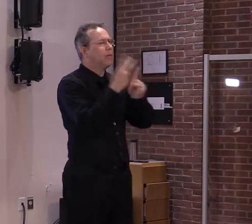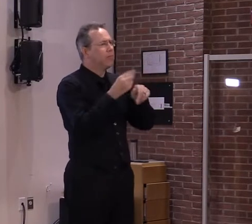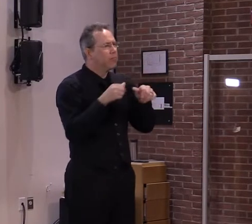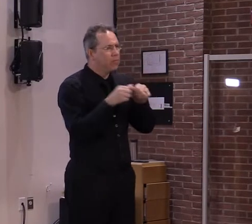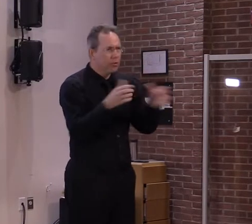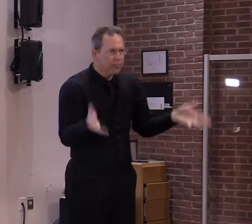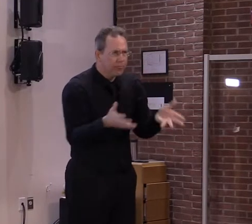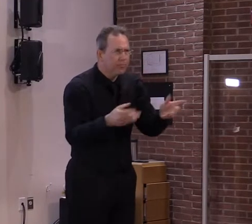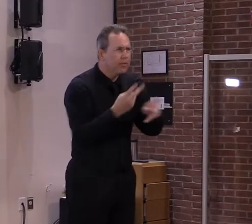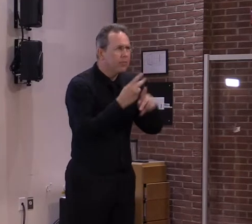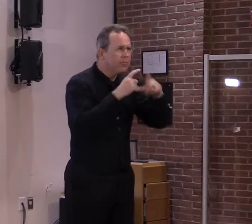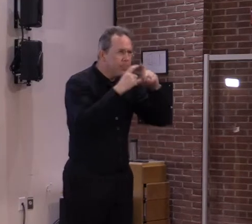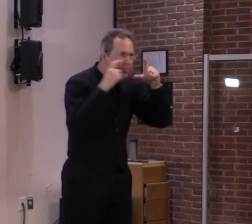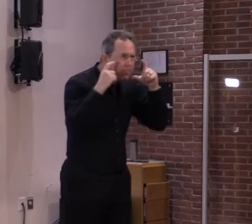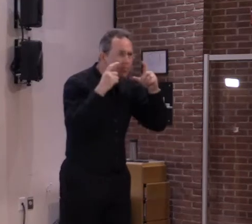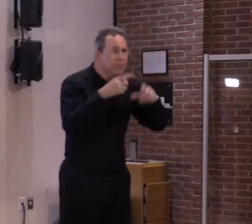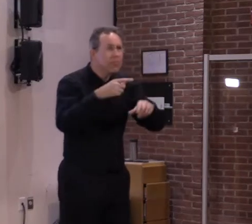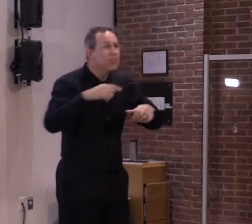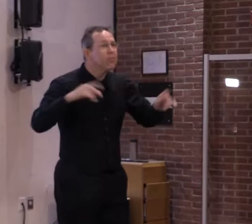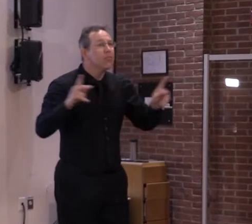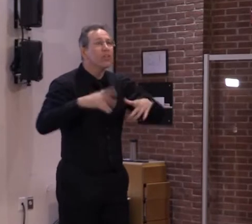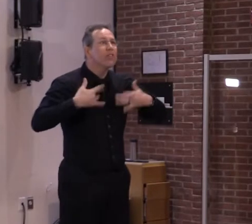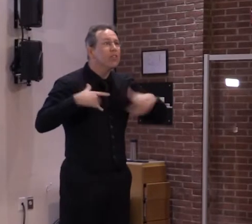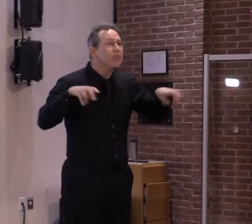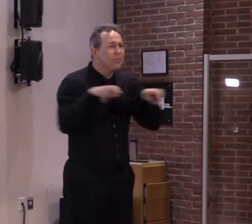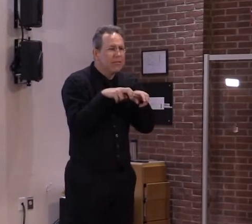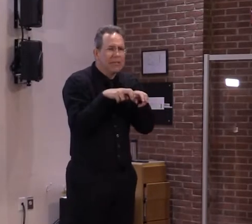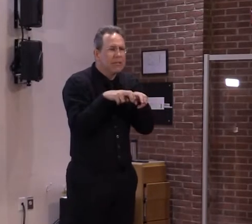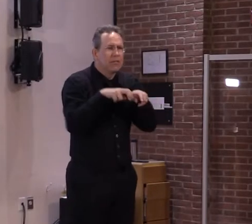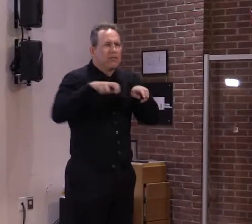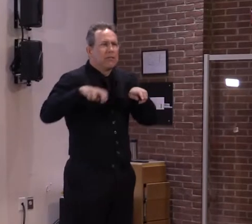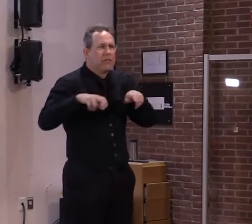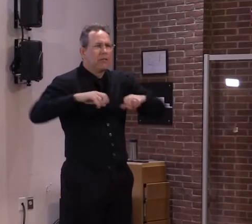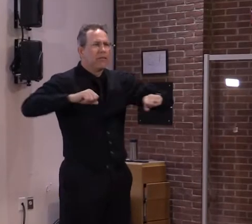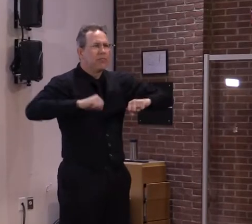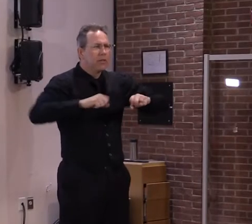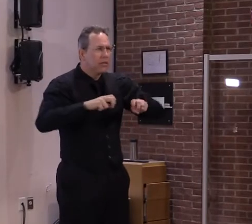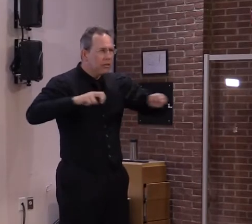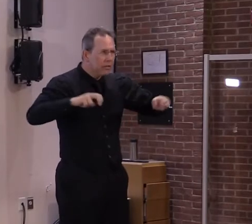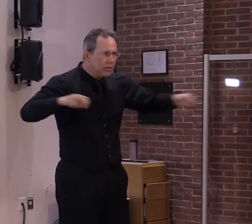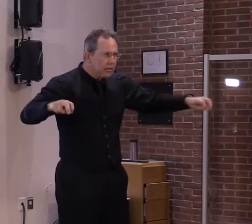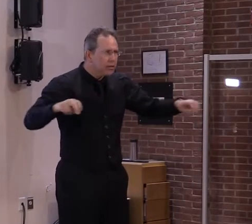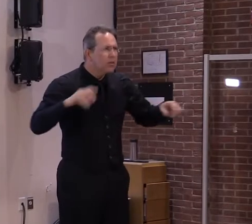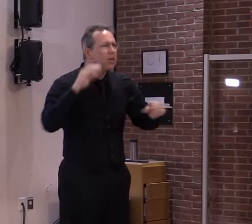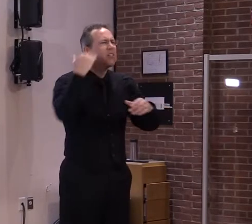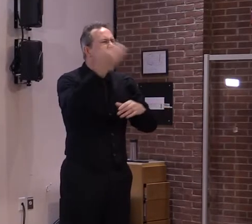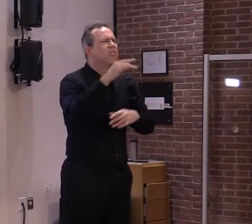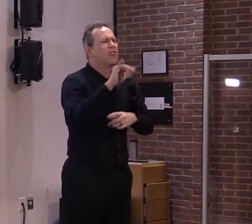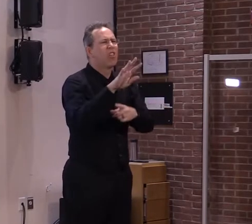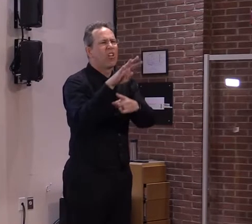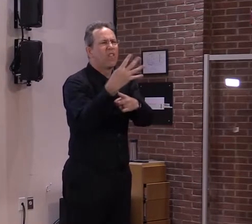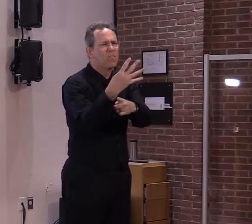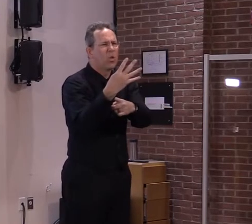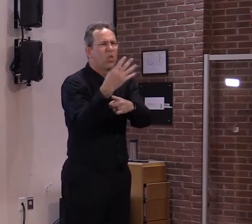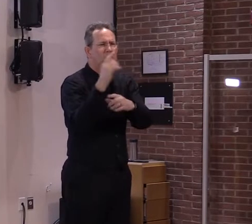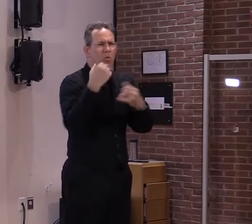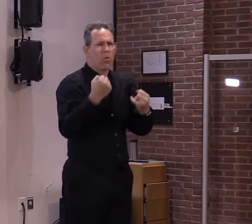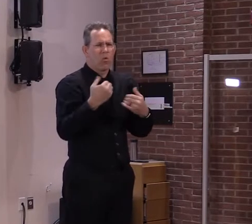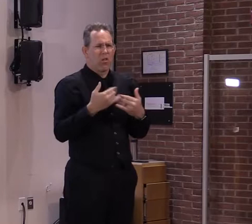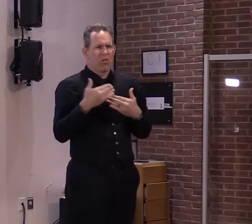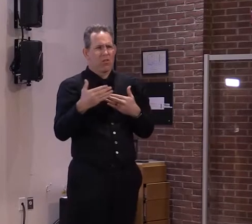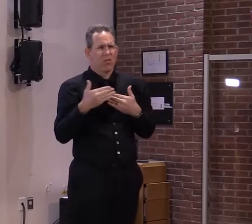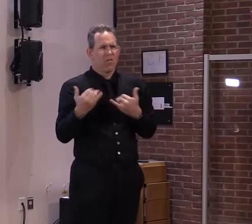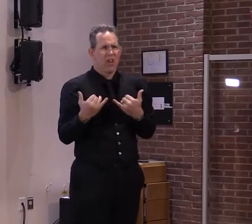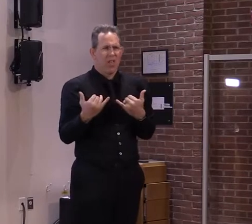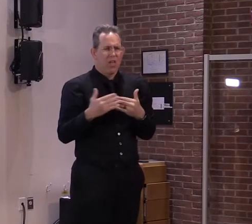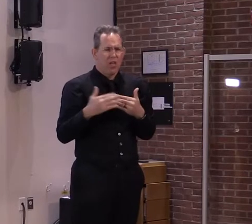4th. If we can stay on track with our vaccination milestones and continue to follow current health guidance, we